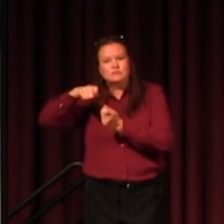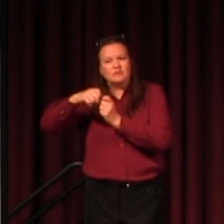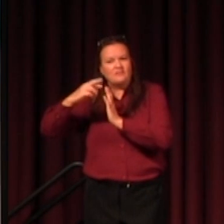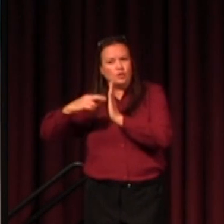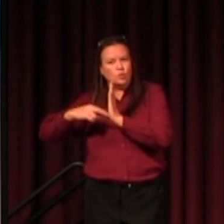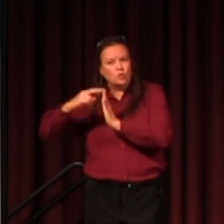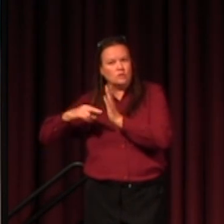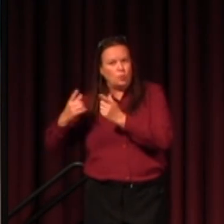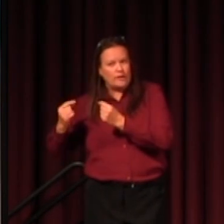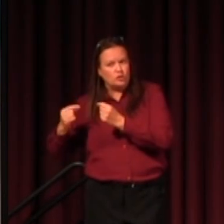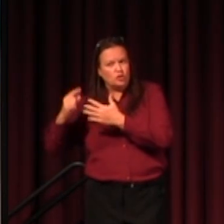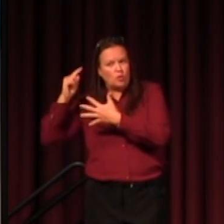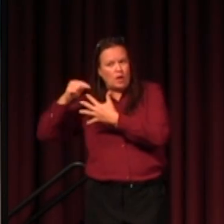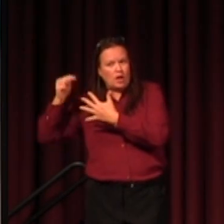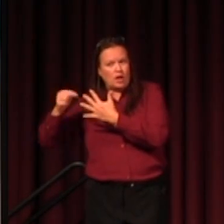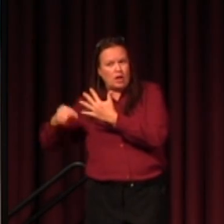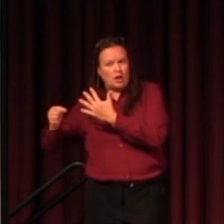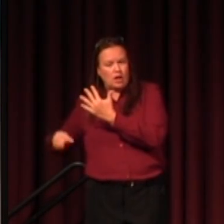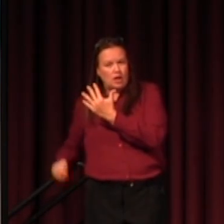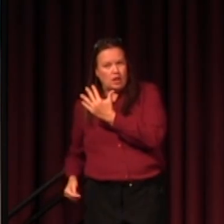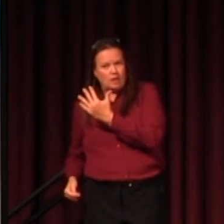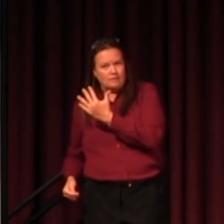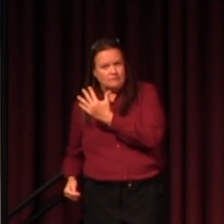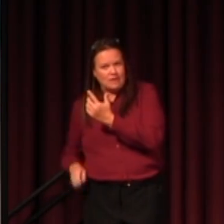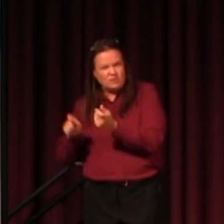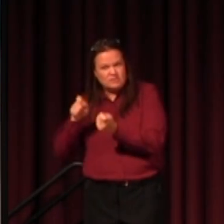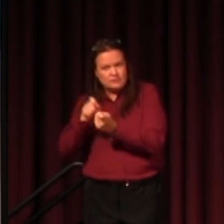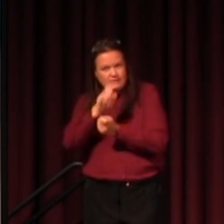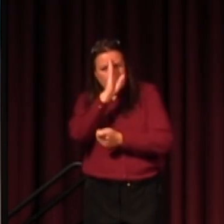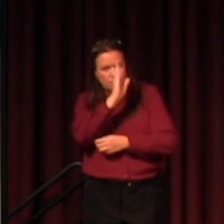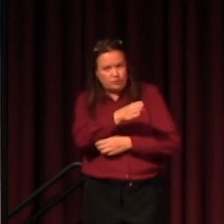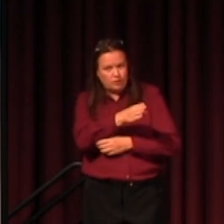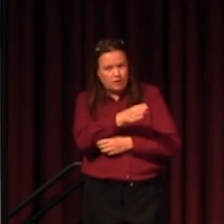also implicit rules, things that grow up over time.